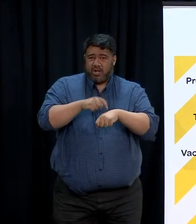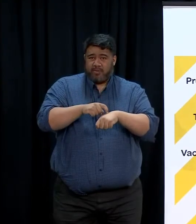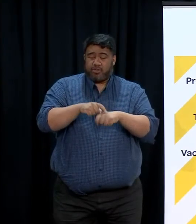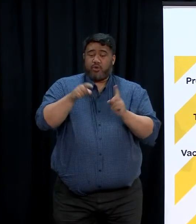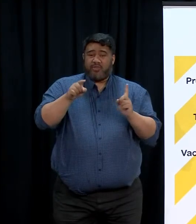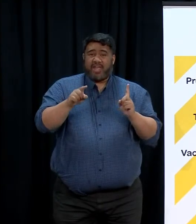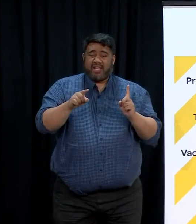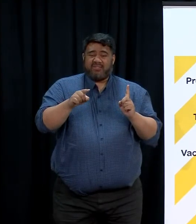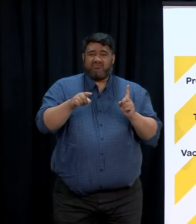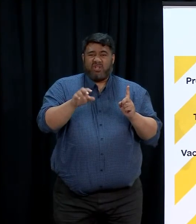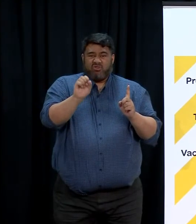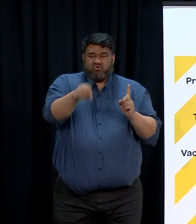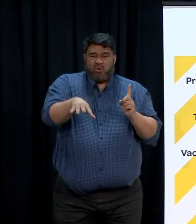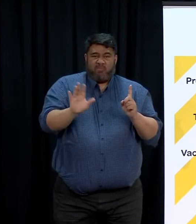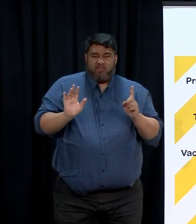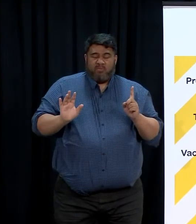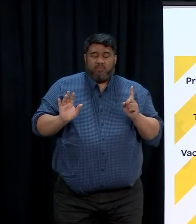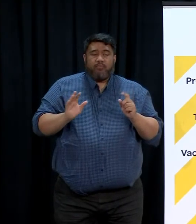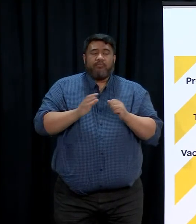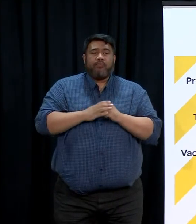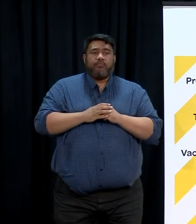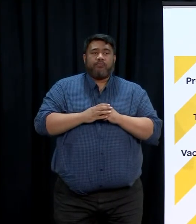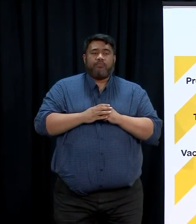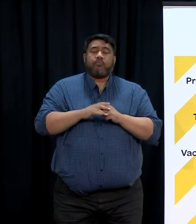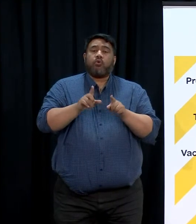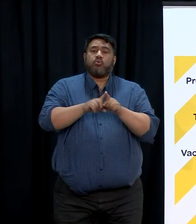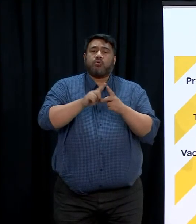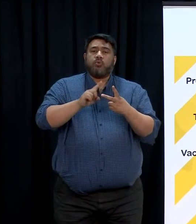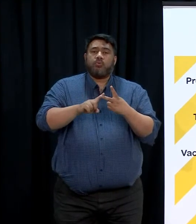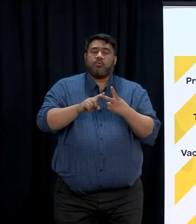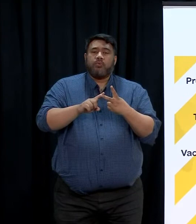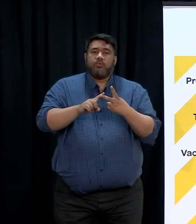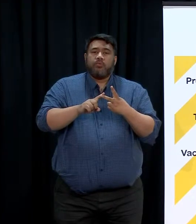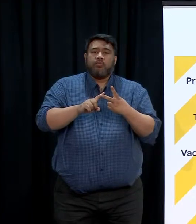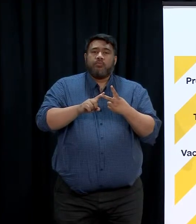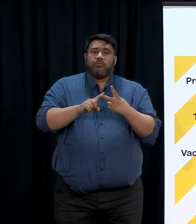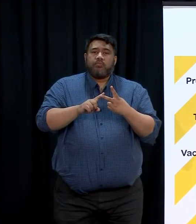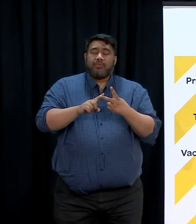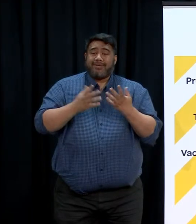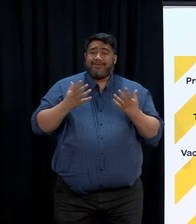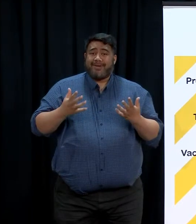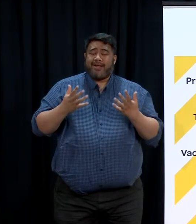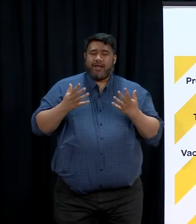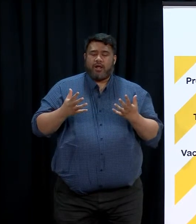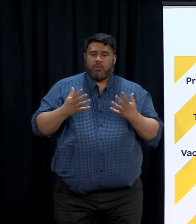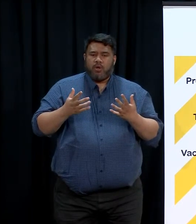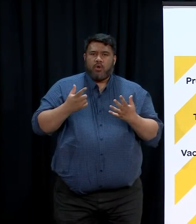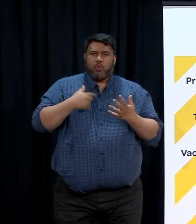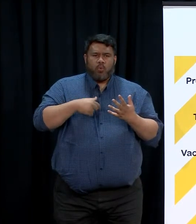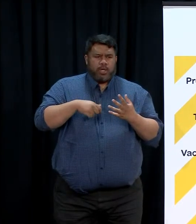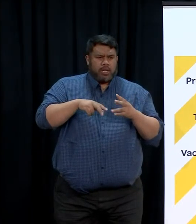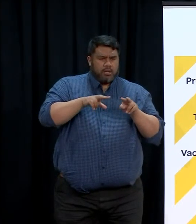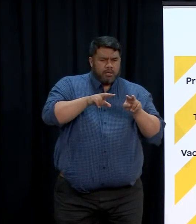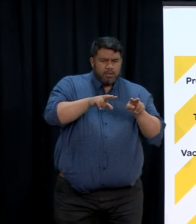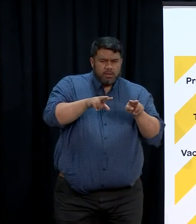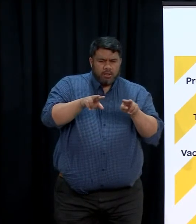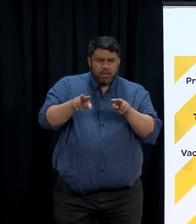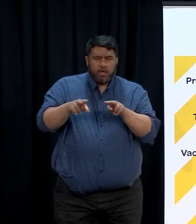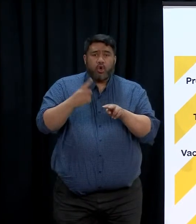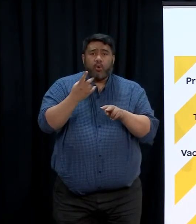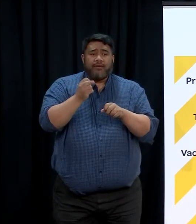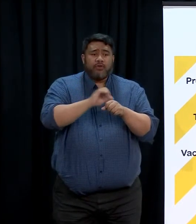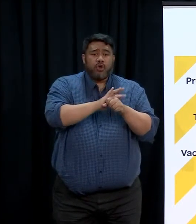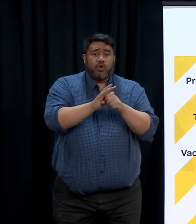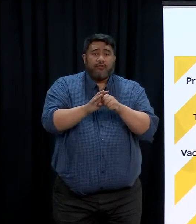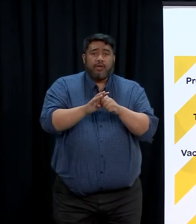that category's sort of been dropped. The other thing that's happening, of course, is we're moving to prioritising cases where we think there may be